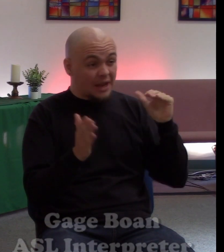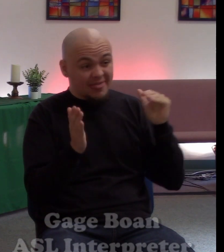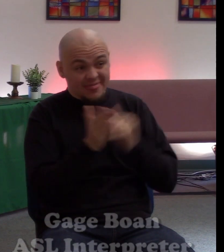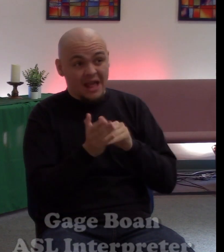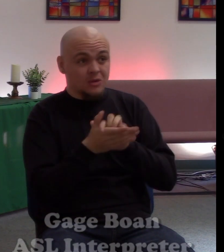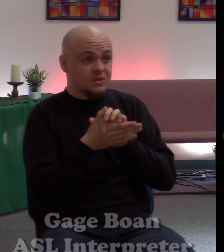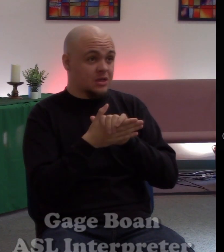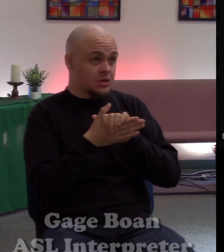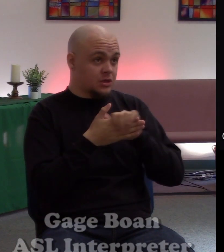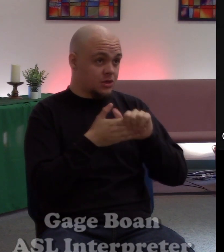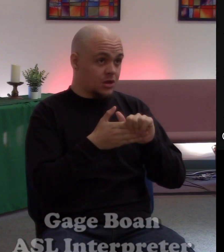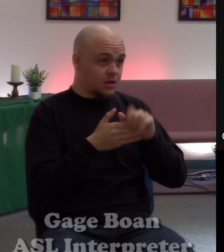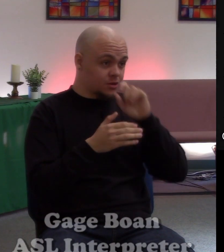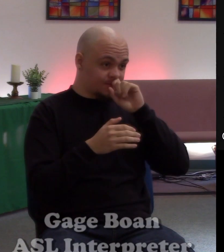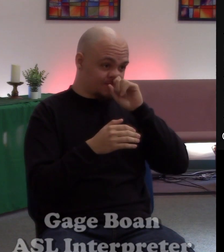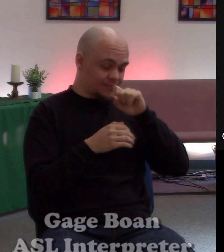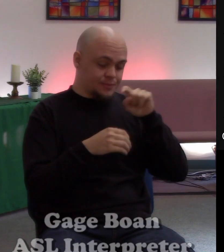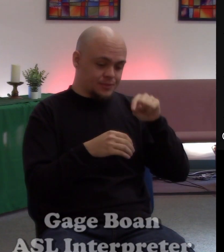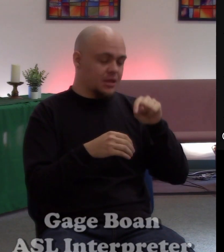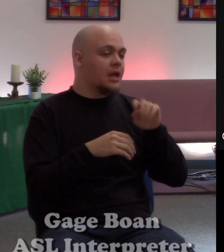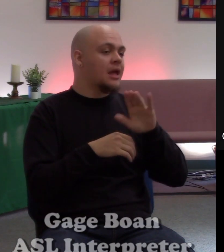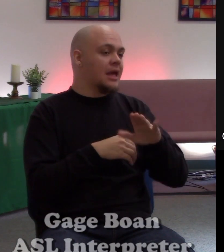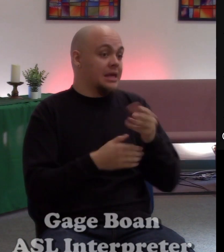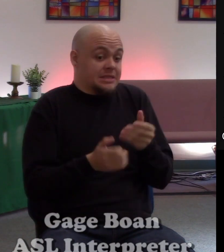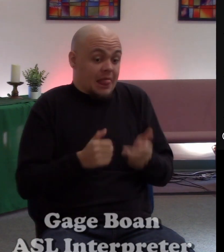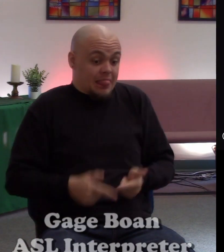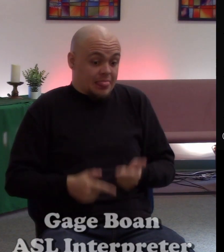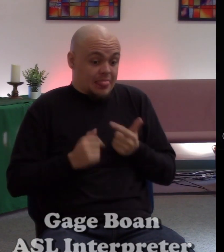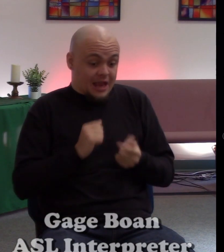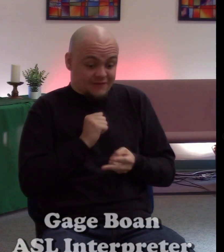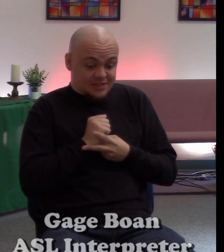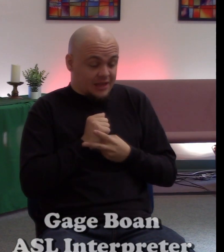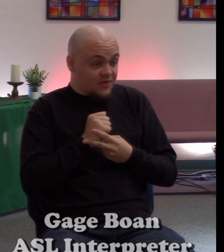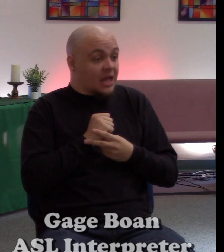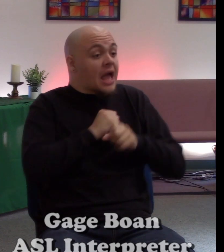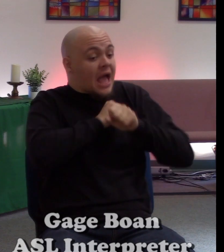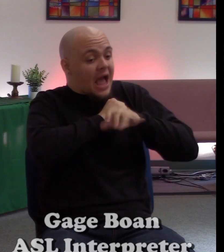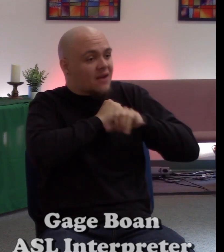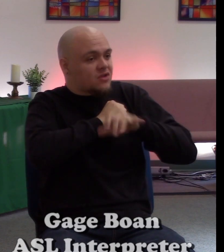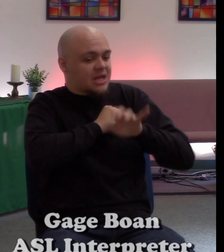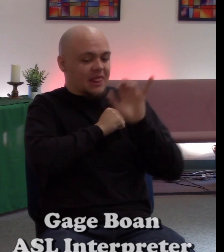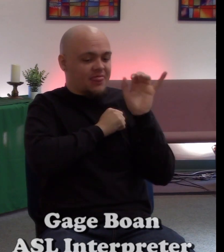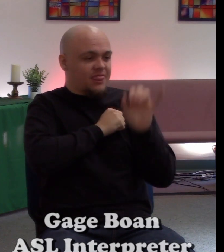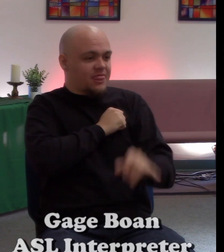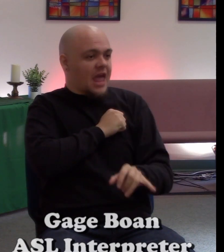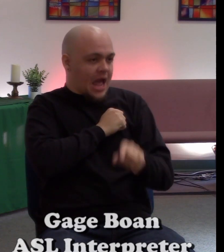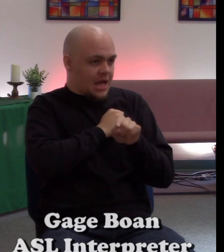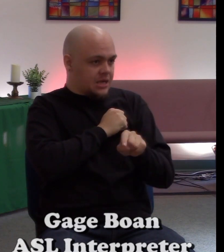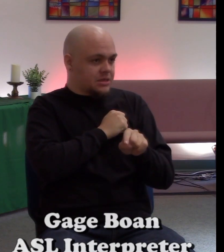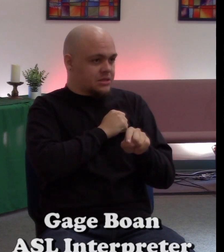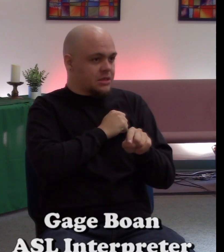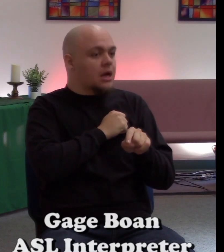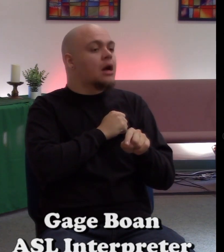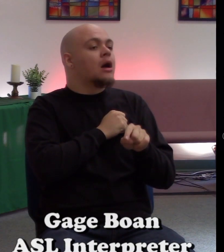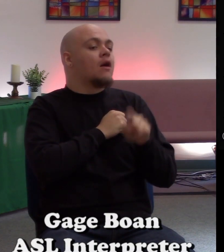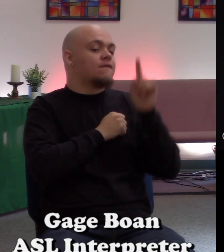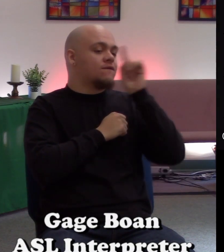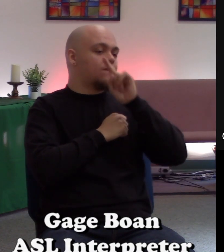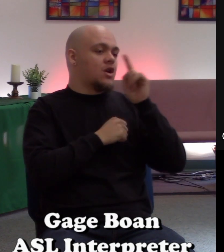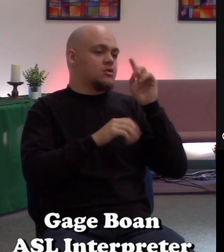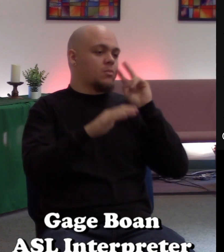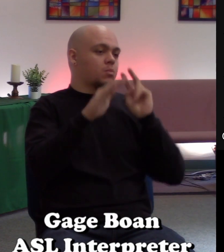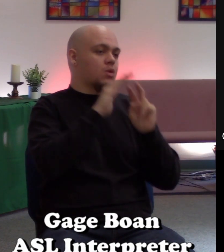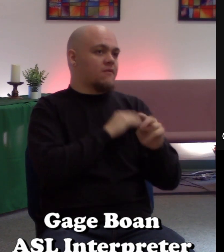$140,000, which was, by his way, his life savings, into advertising the May 21st, 2011 Harold Camping false prophecy. Here's a man who spent